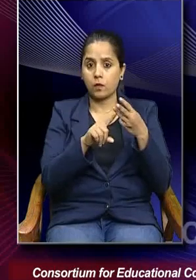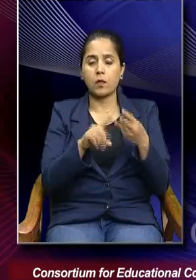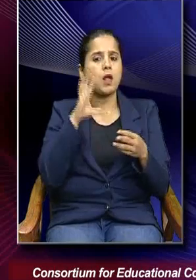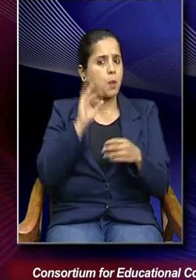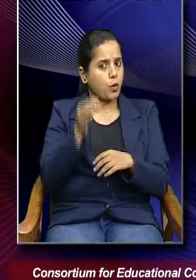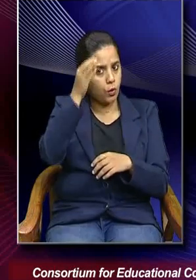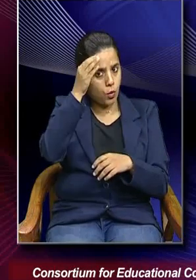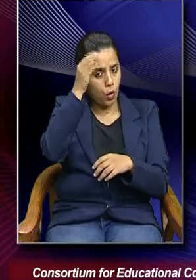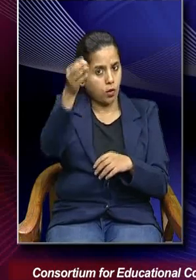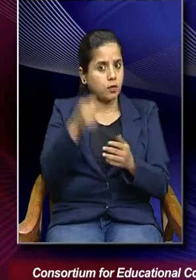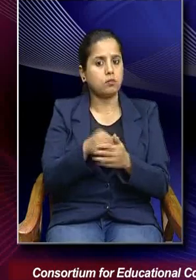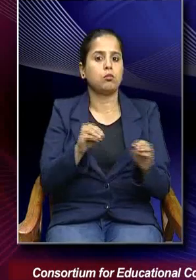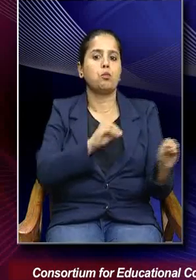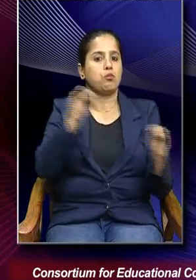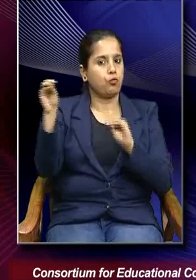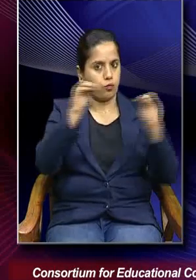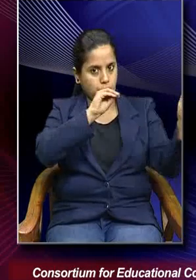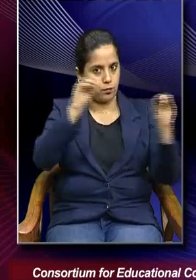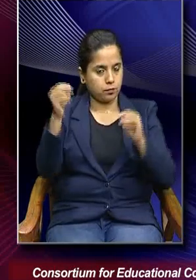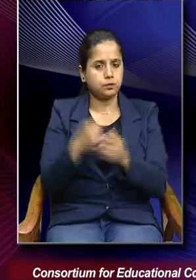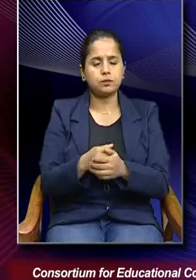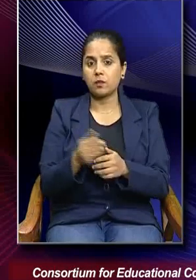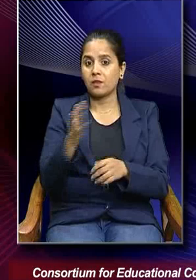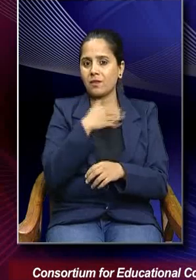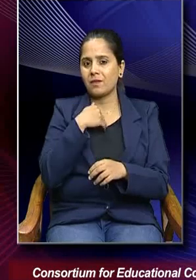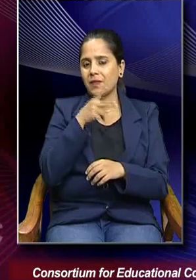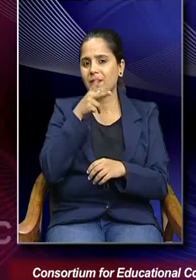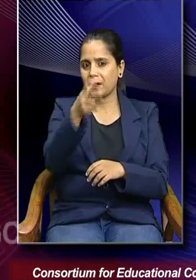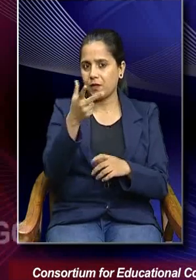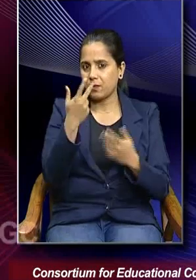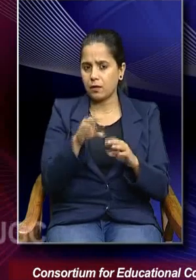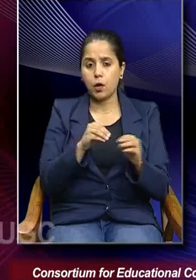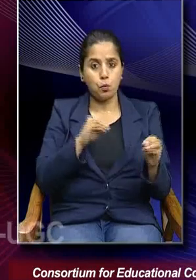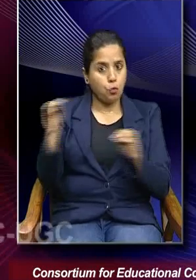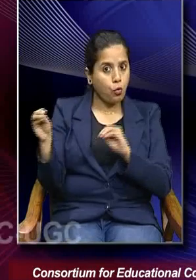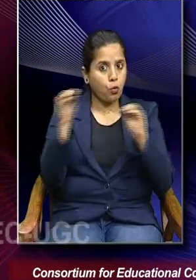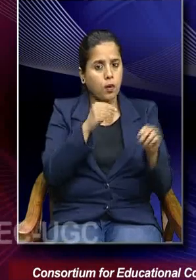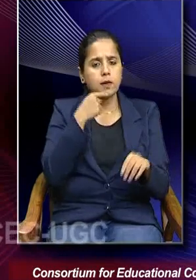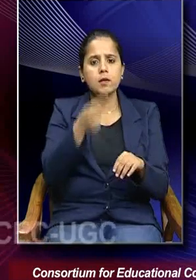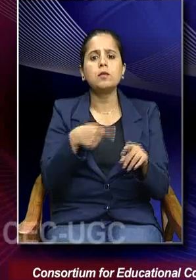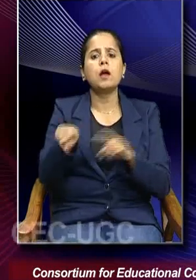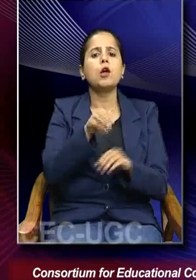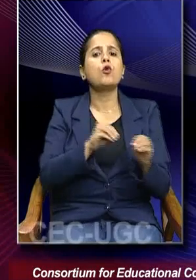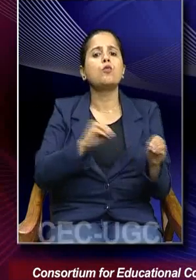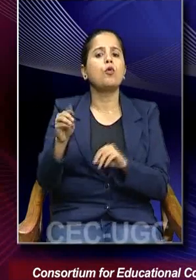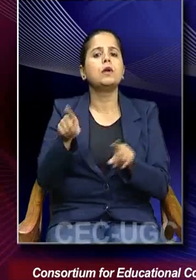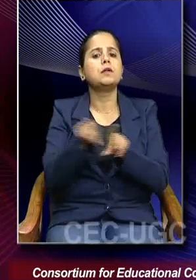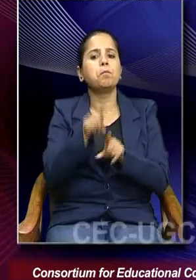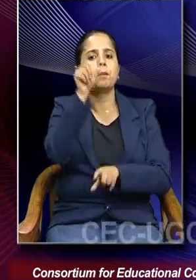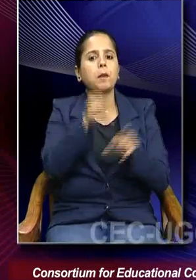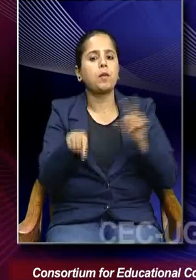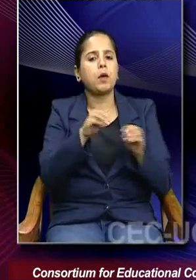concept is migration. And as I already said, migration refers to the movement of